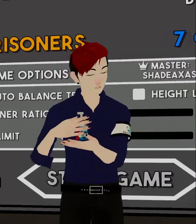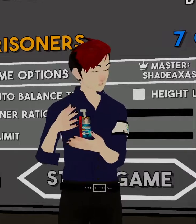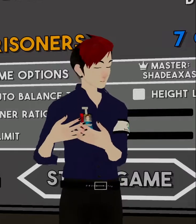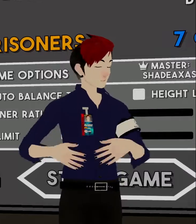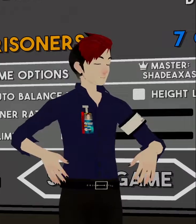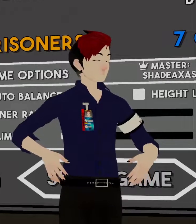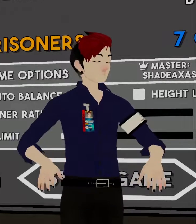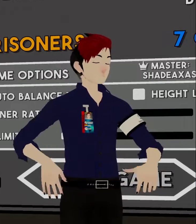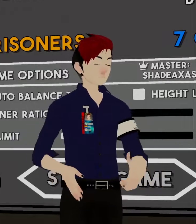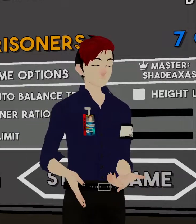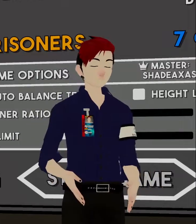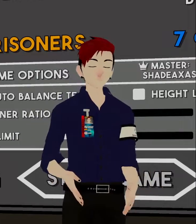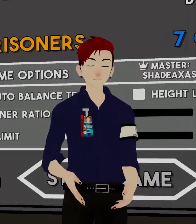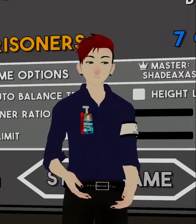you're flipping.